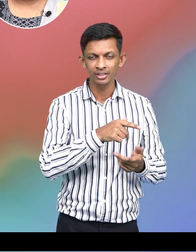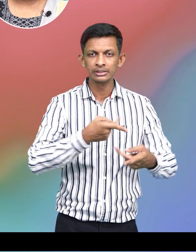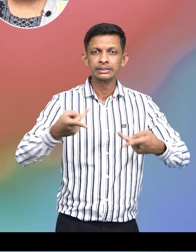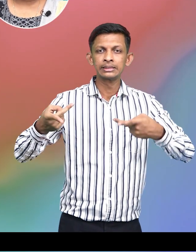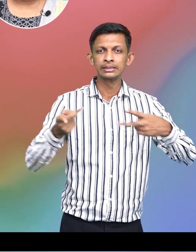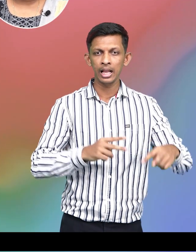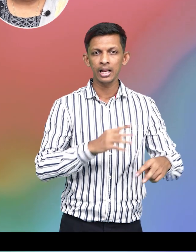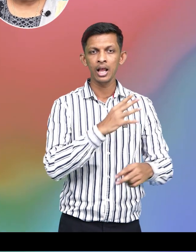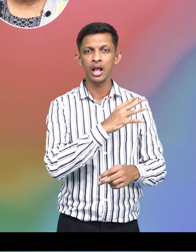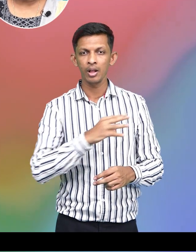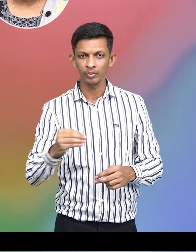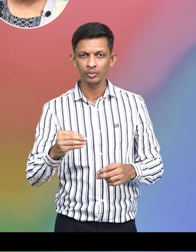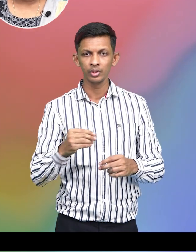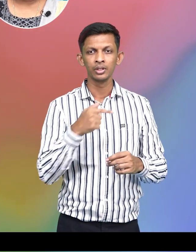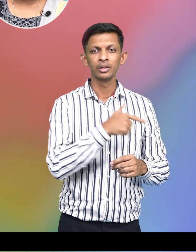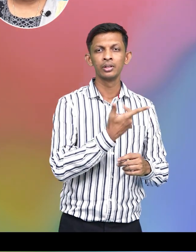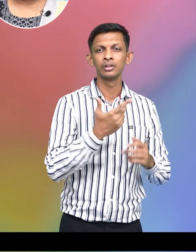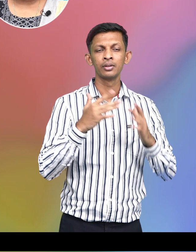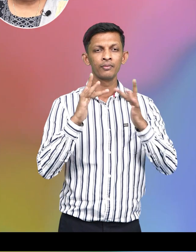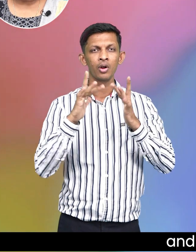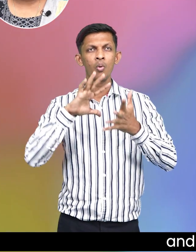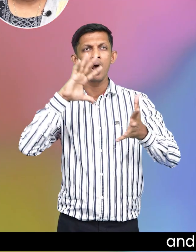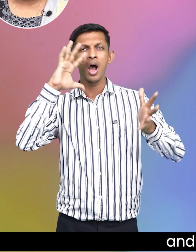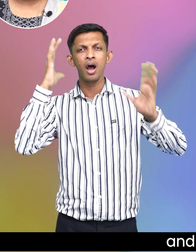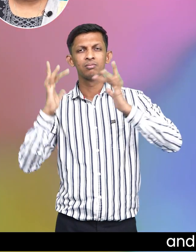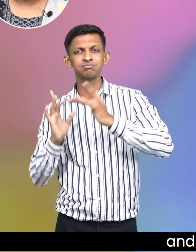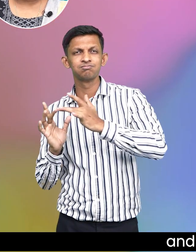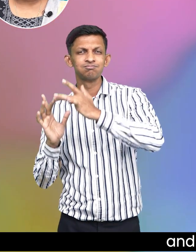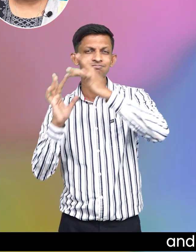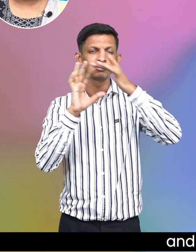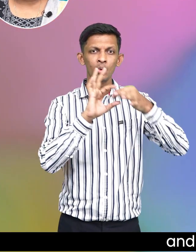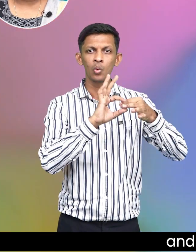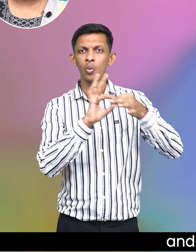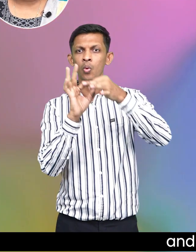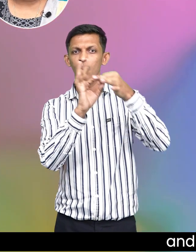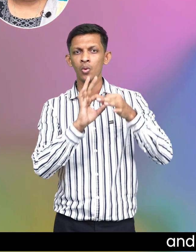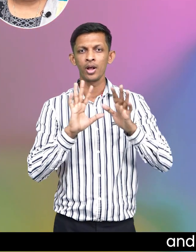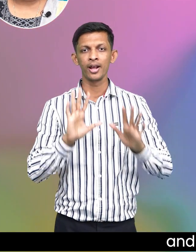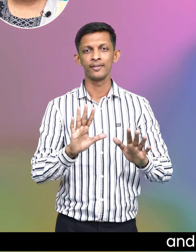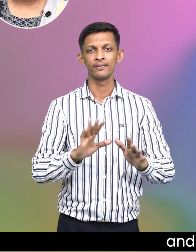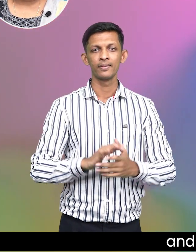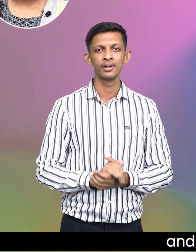services, transport and telecommunications.